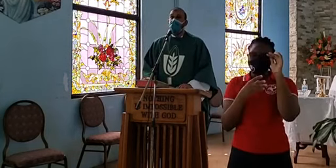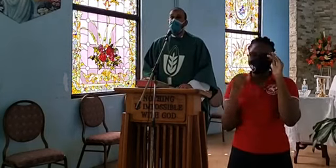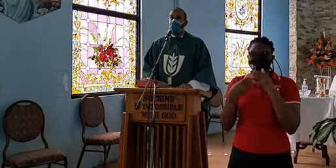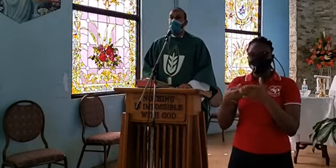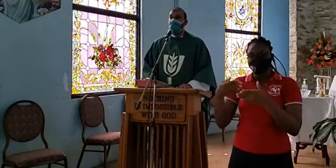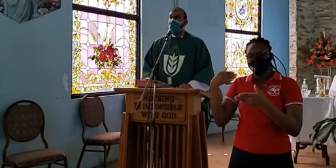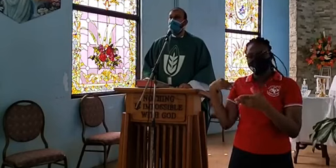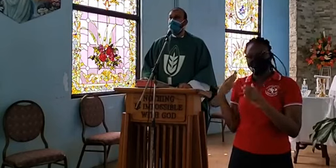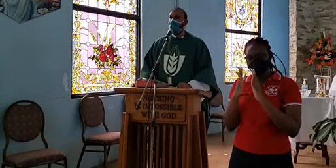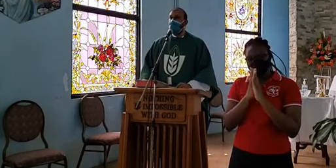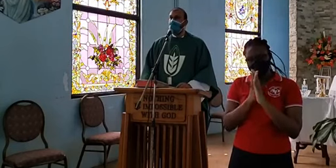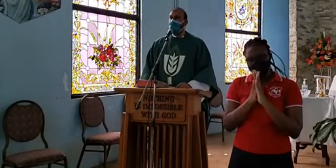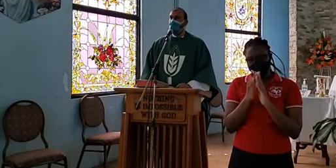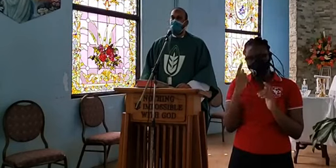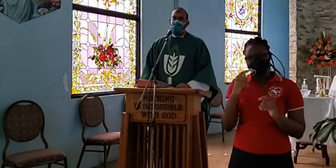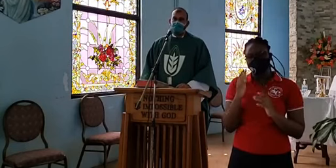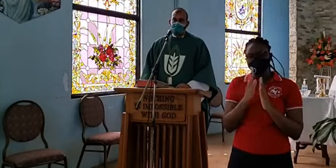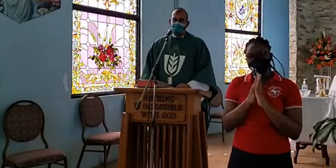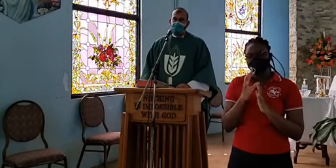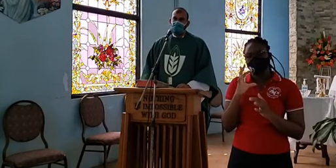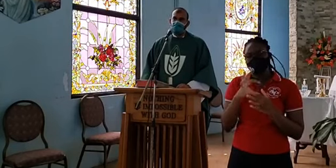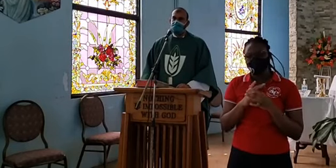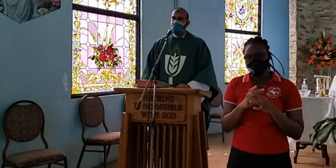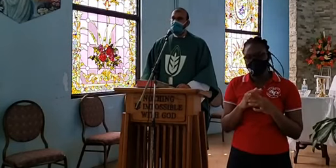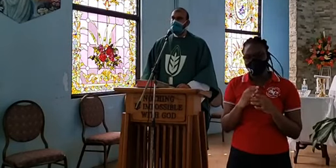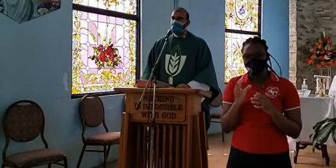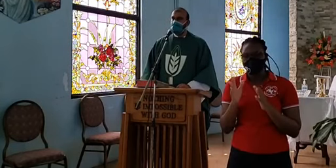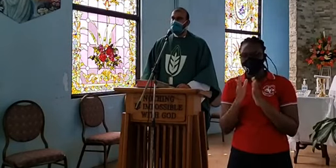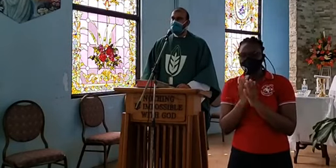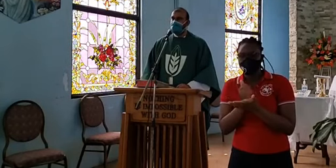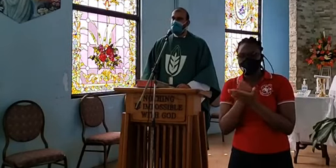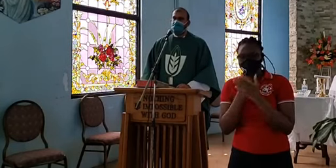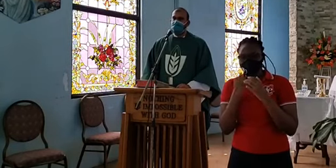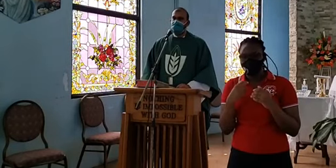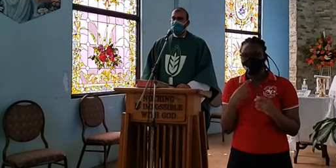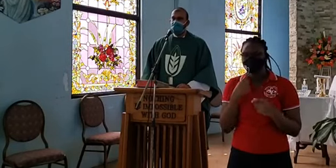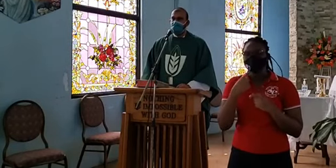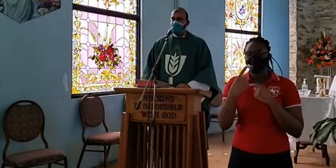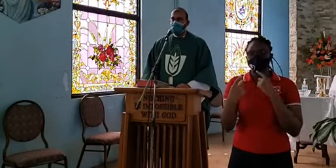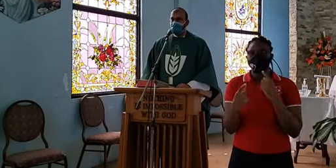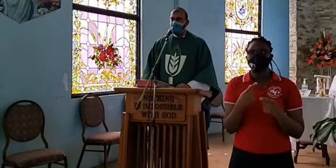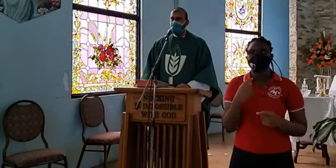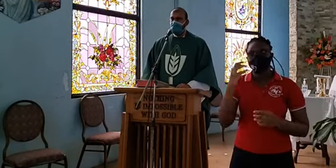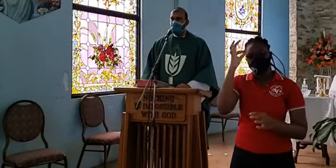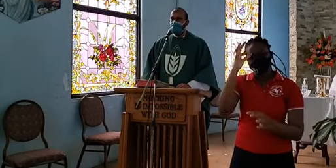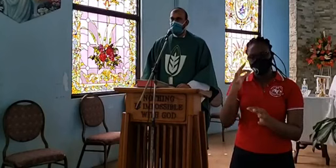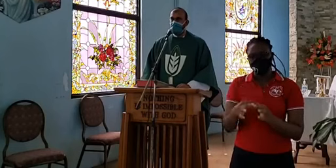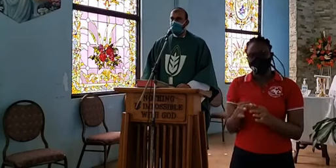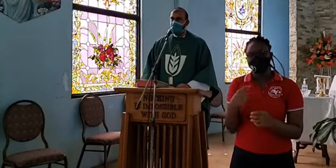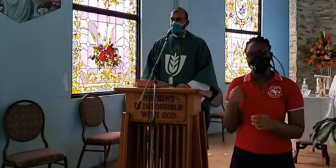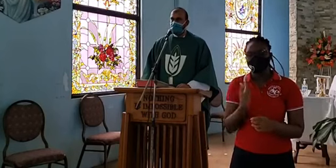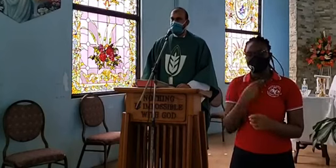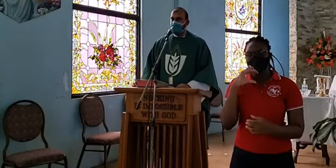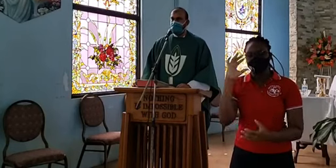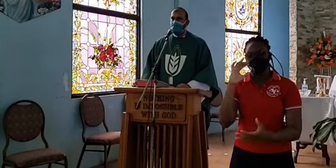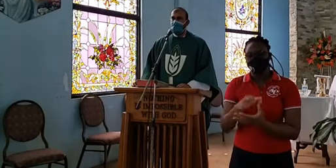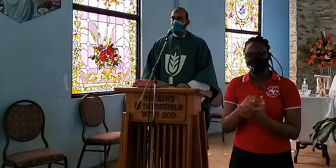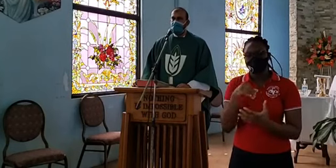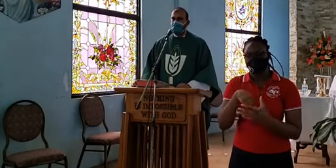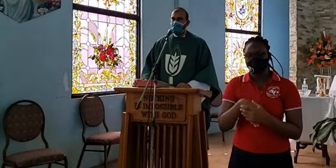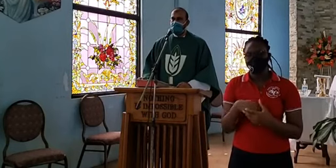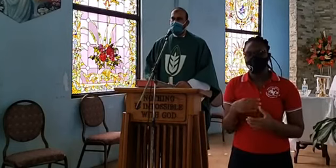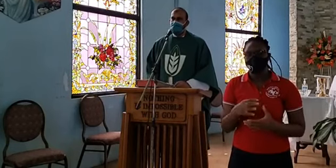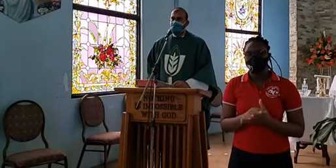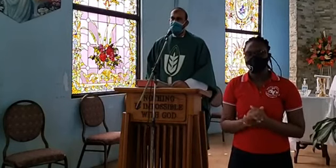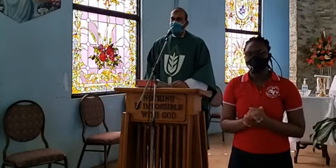we pray the prayer of intercession, let us confess the faith we believe in.